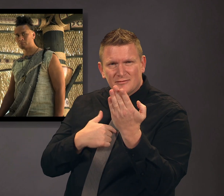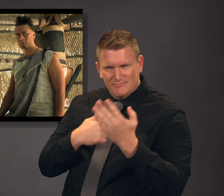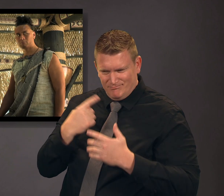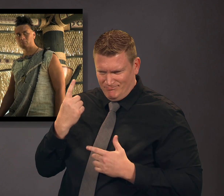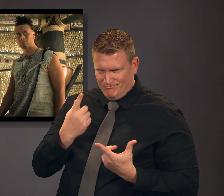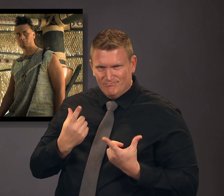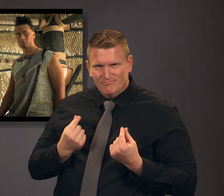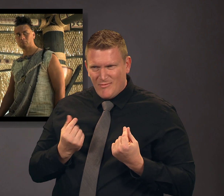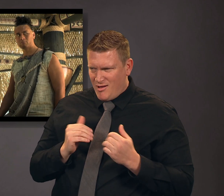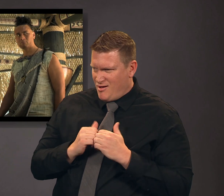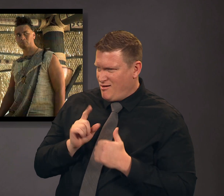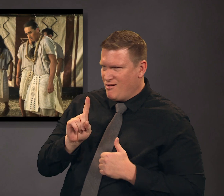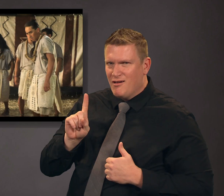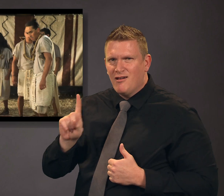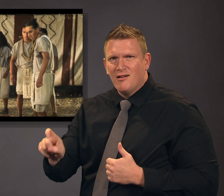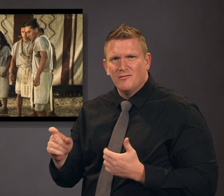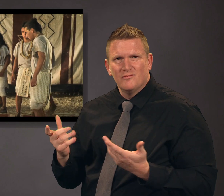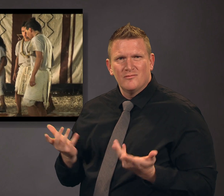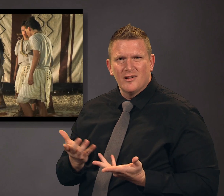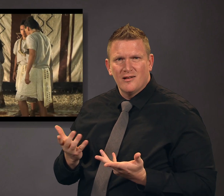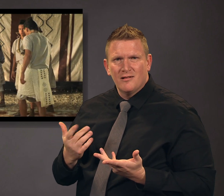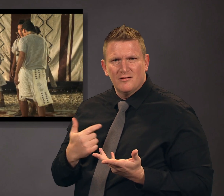me.